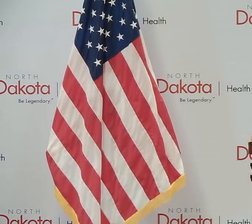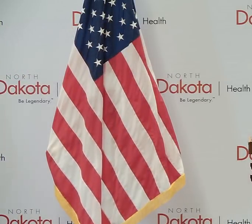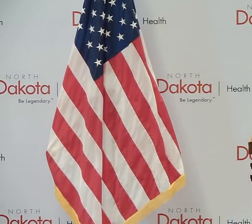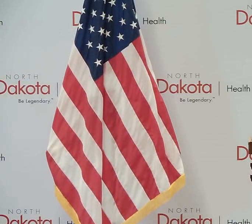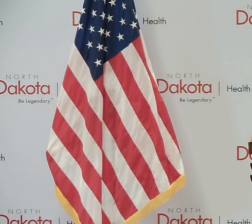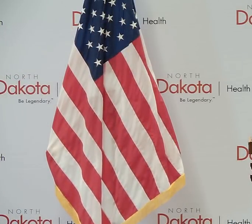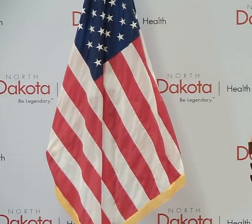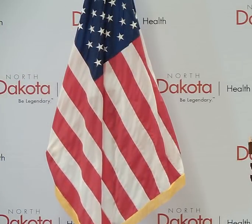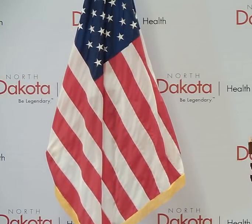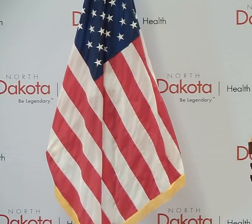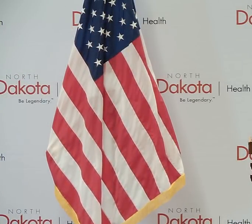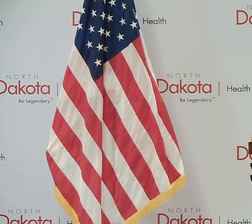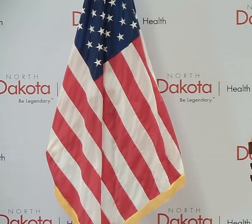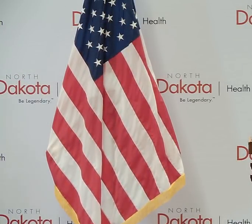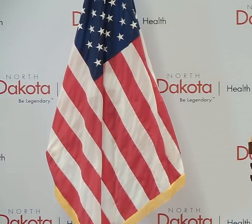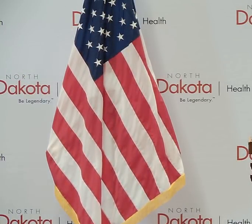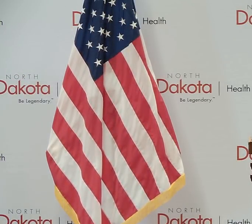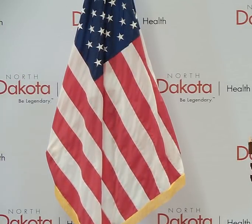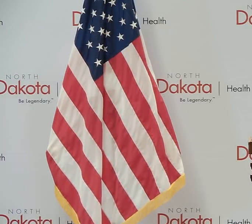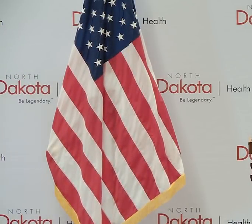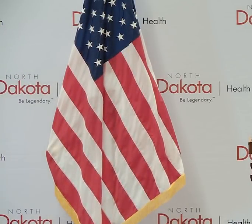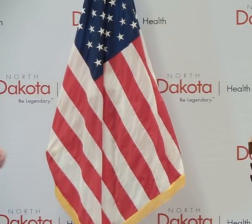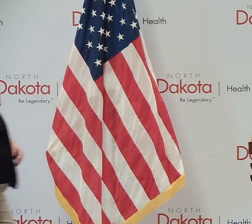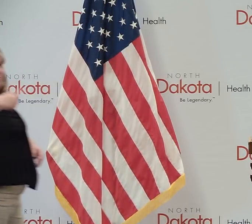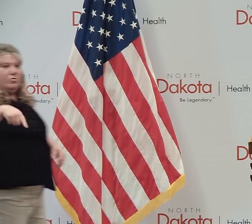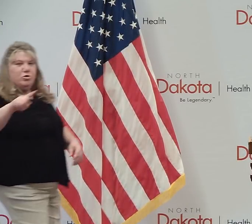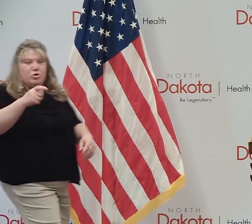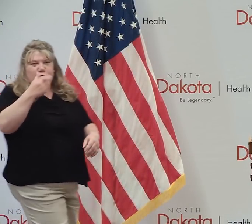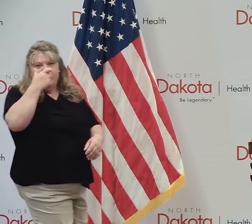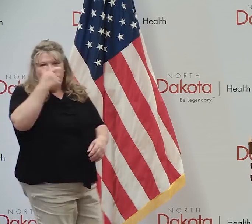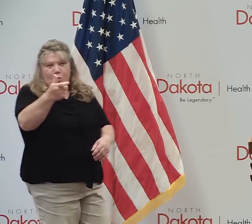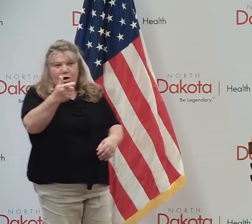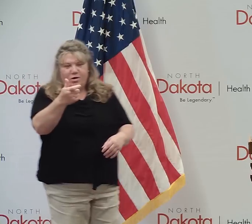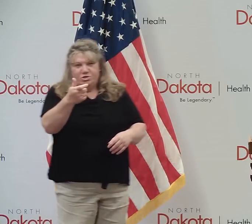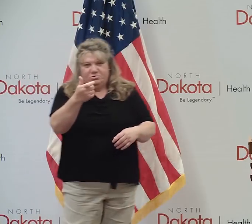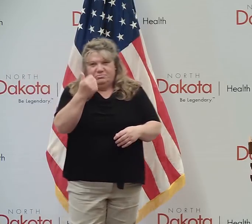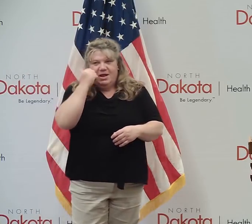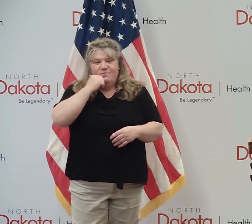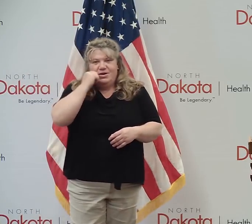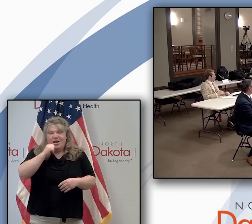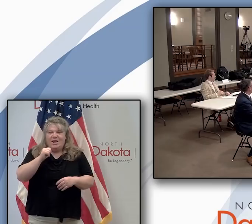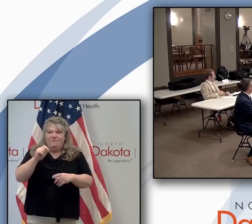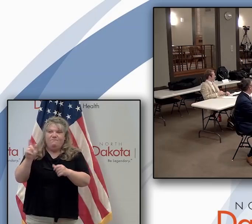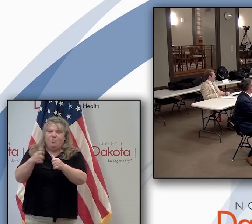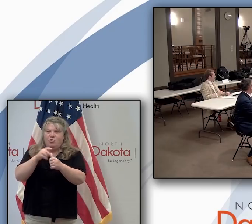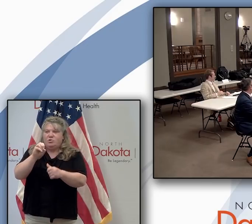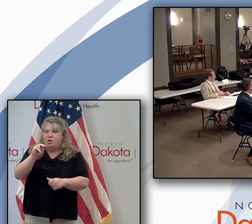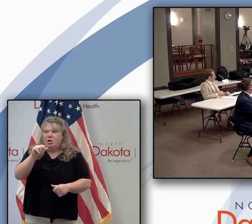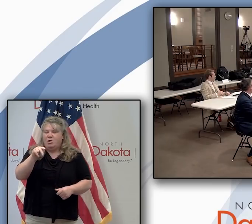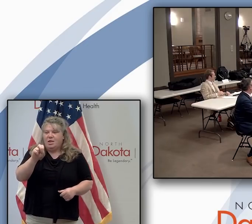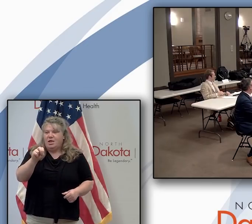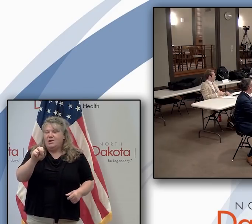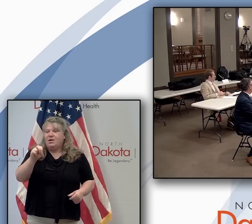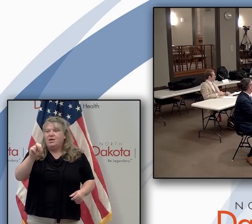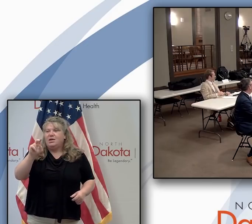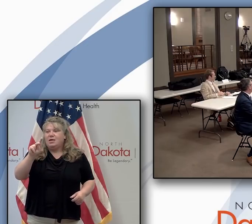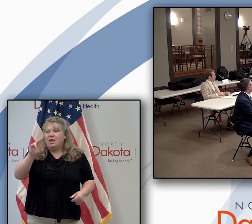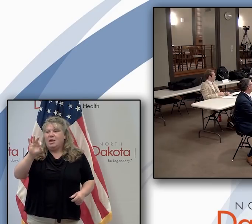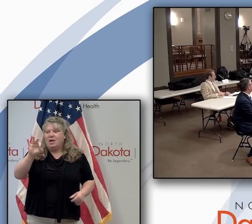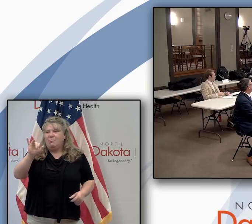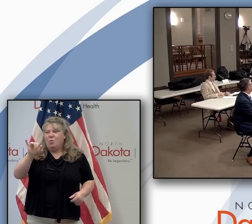for those of you that are regular attendees. Thanks for your patience. Todd Hennon, WZFG KFYR